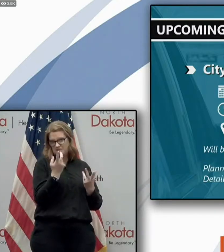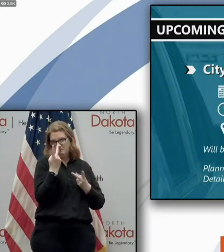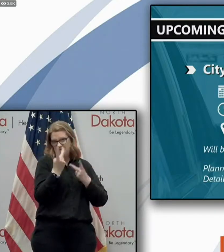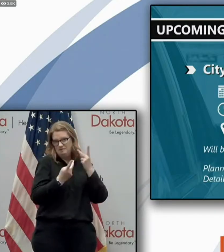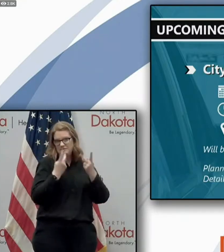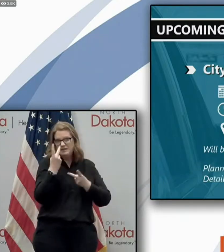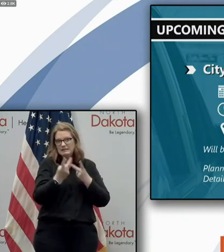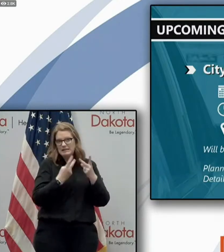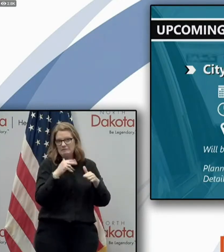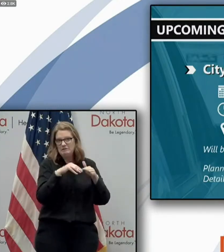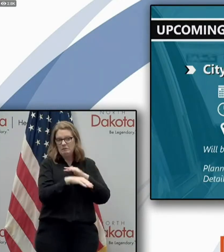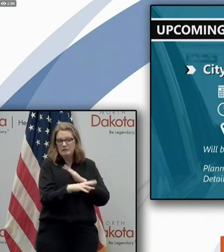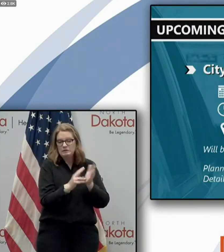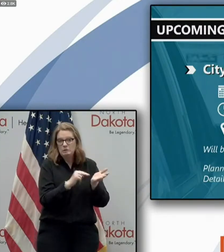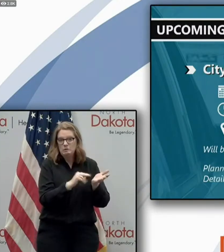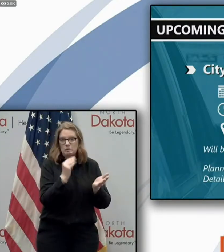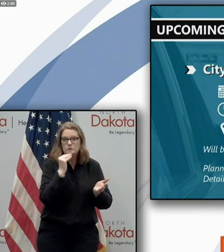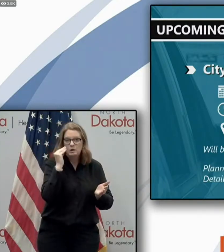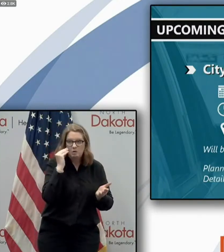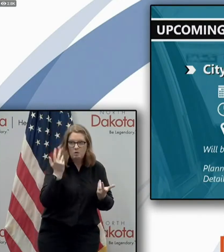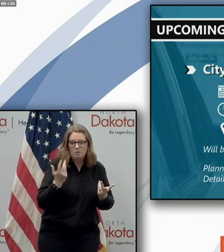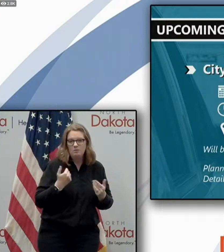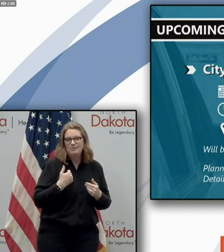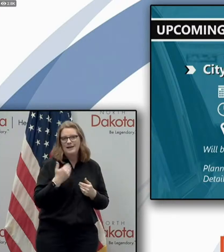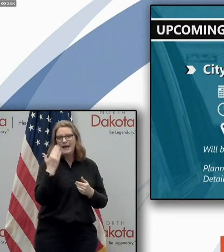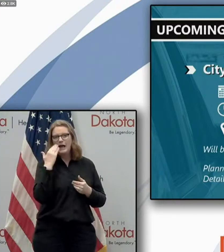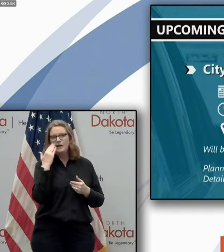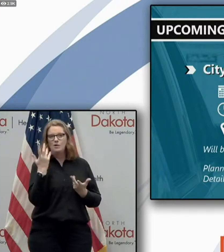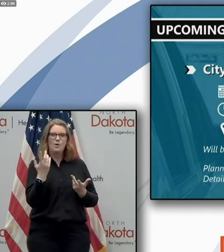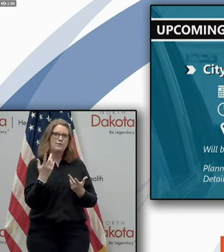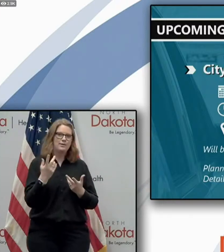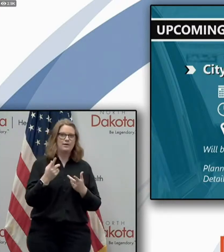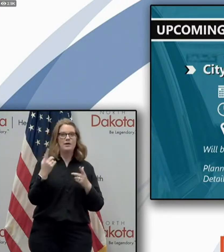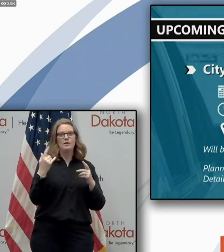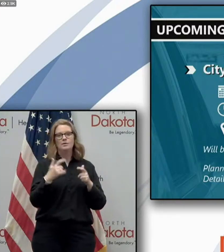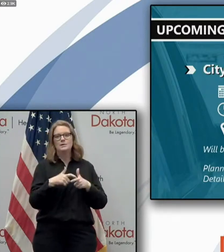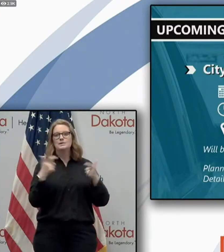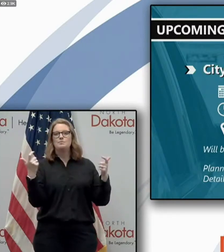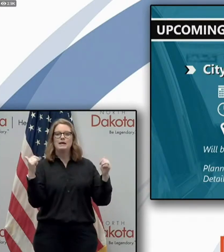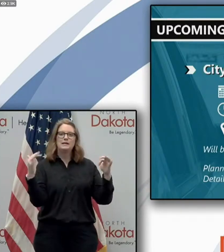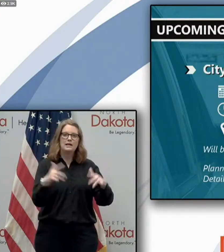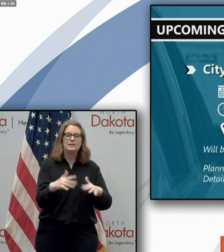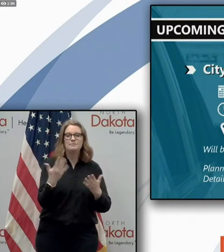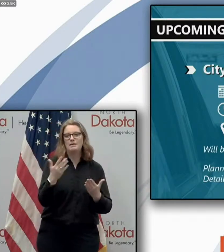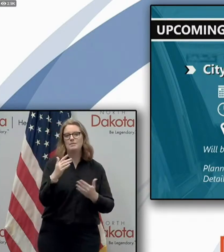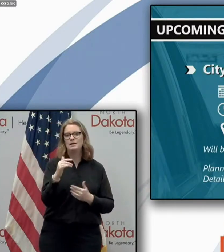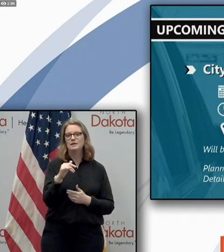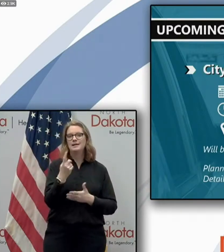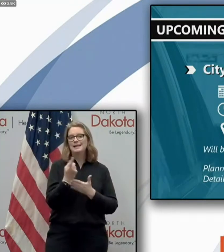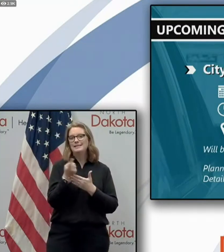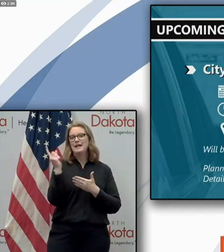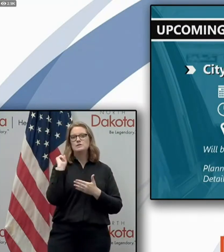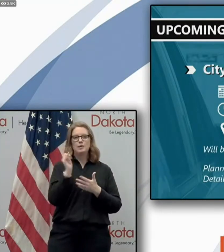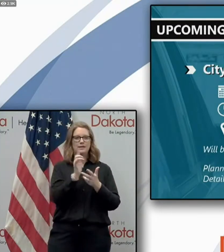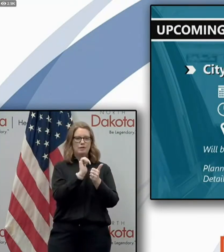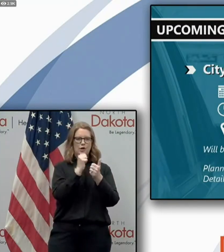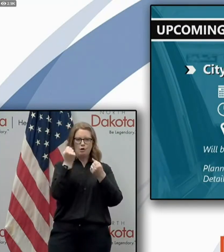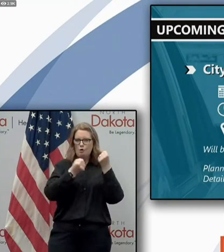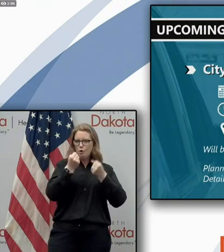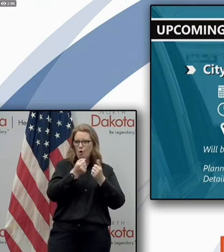to long-term care. I know that I went to some large gatherings, whether that was the Red River Valley Speedway last week, or whether that was